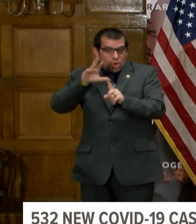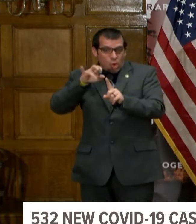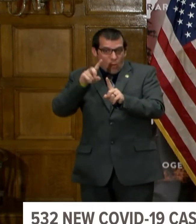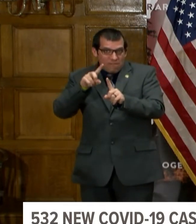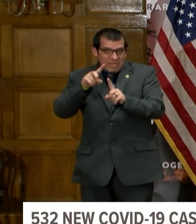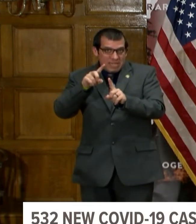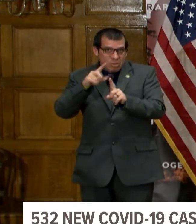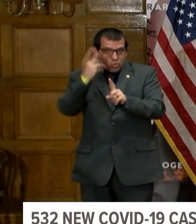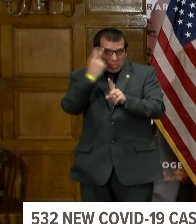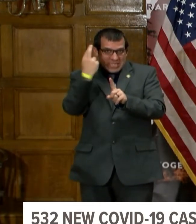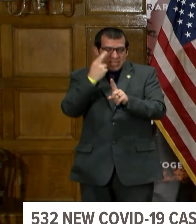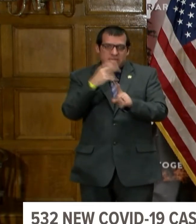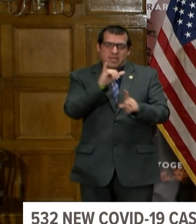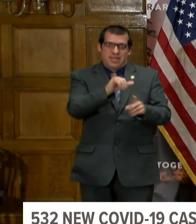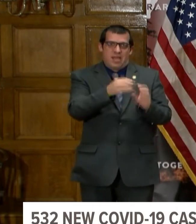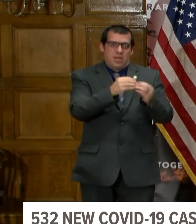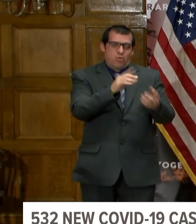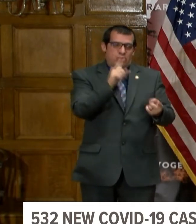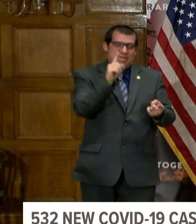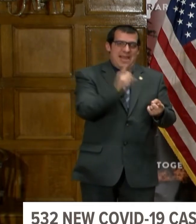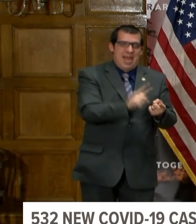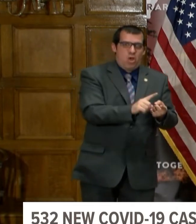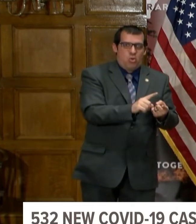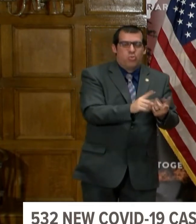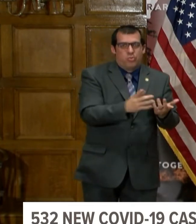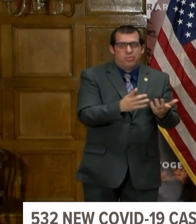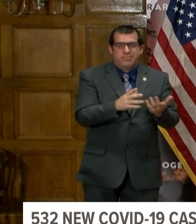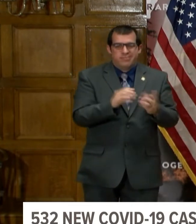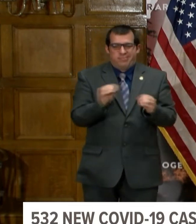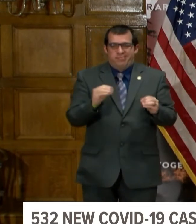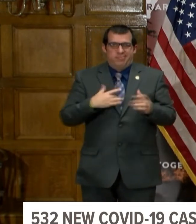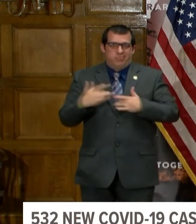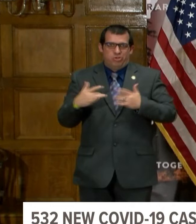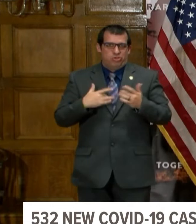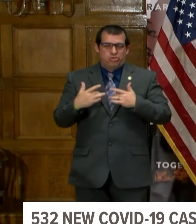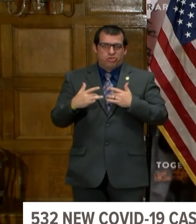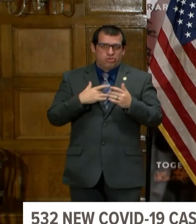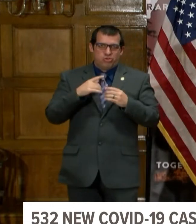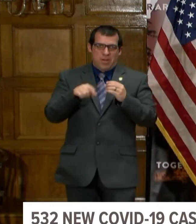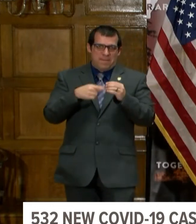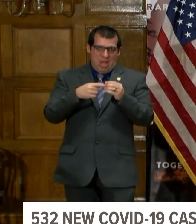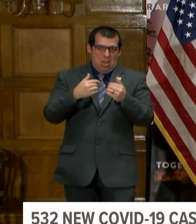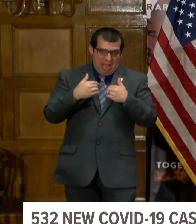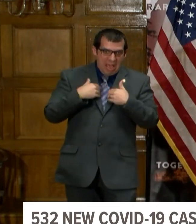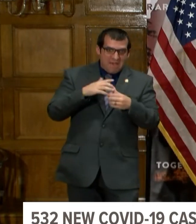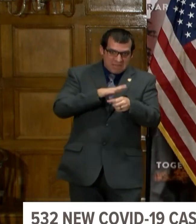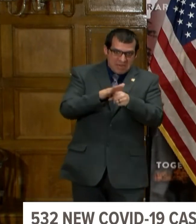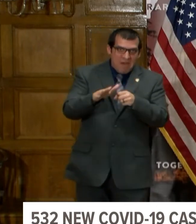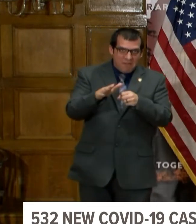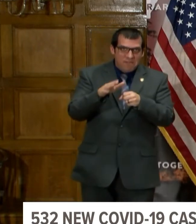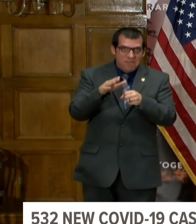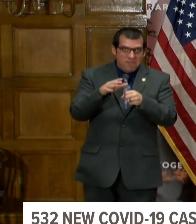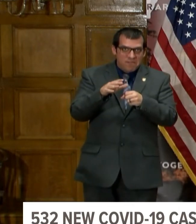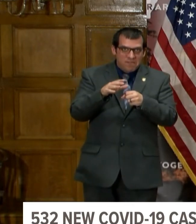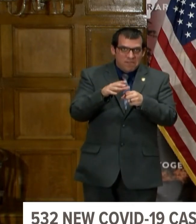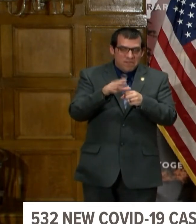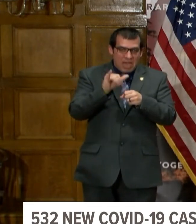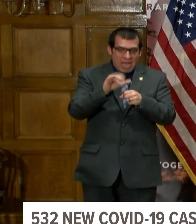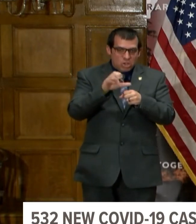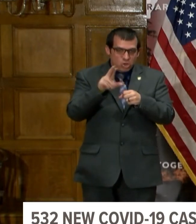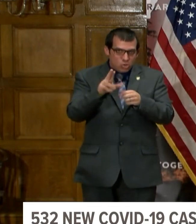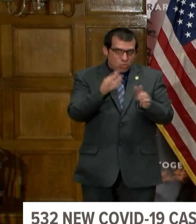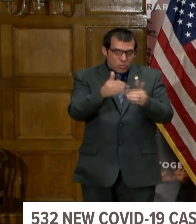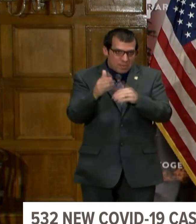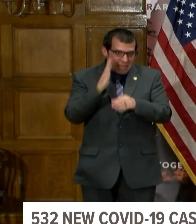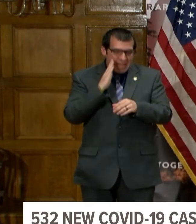been going down, and so there's not any concern there in terms of the adequacy of the